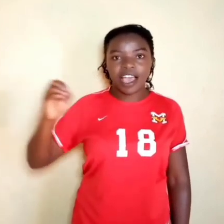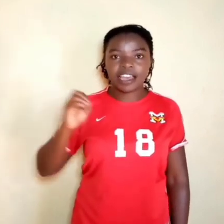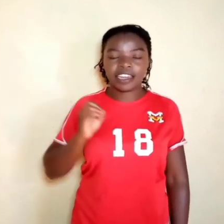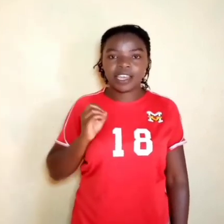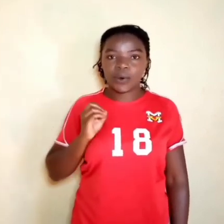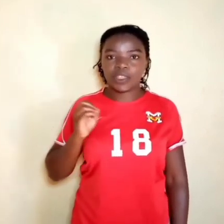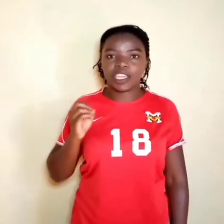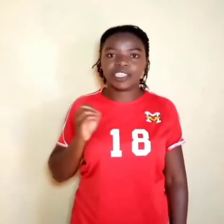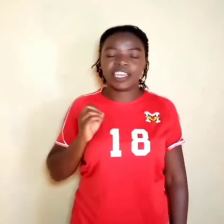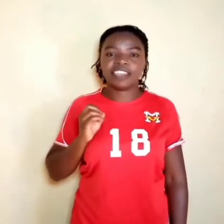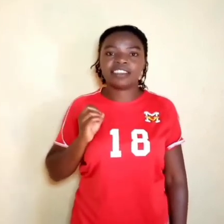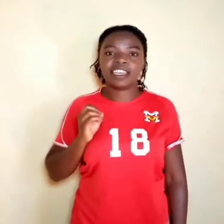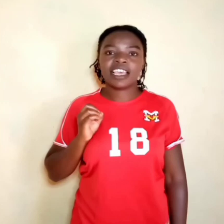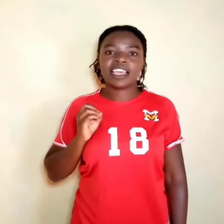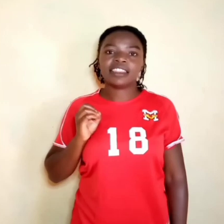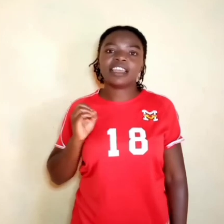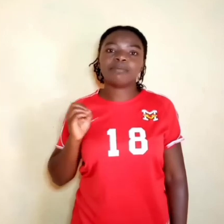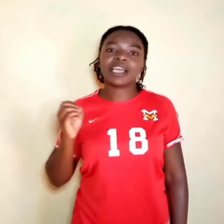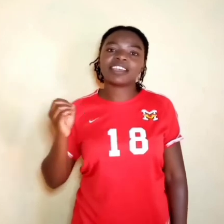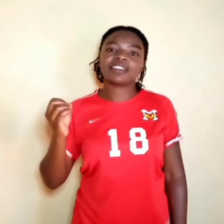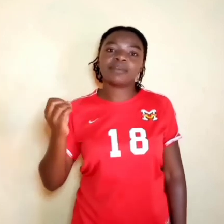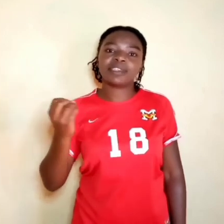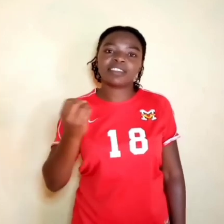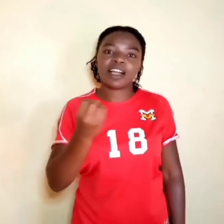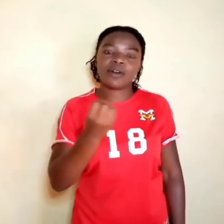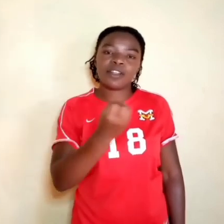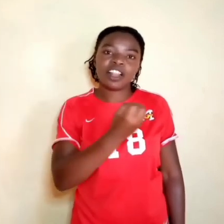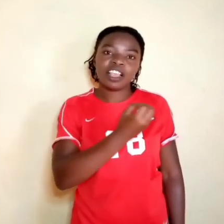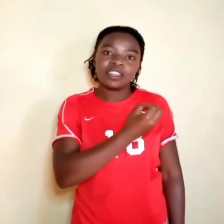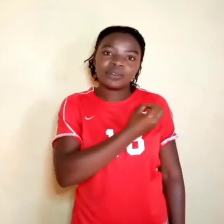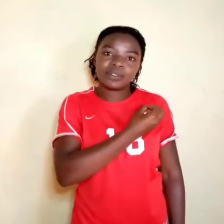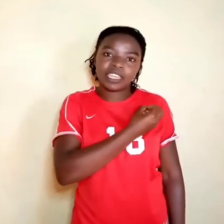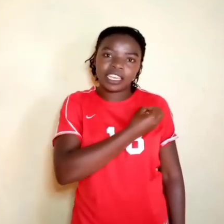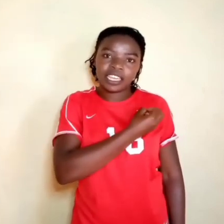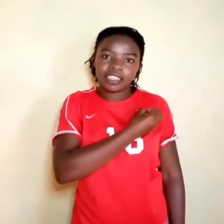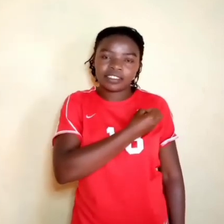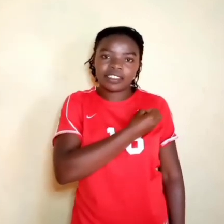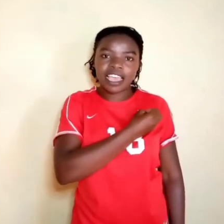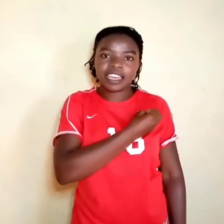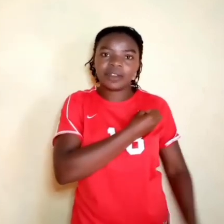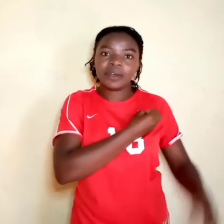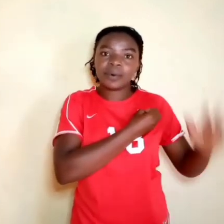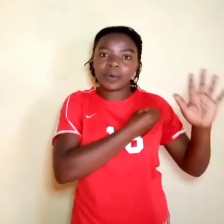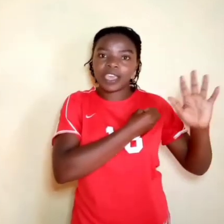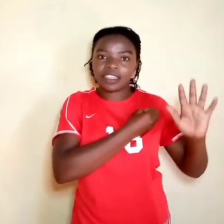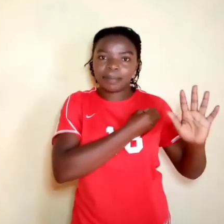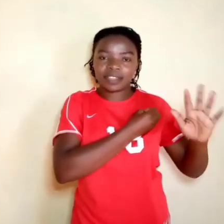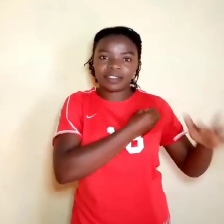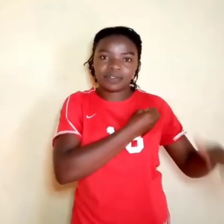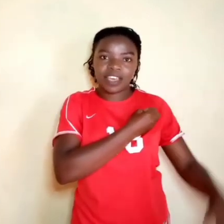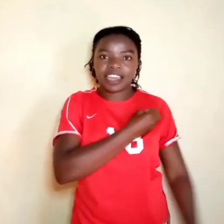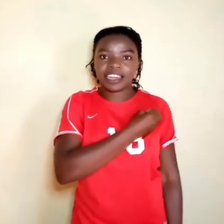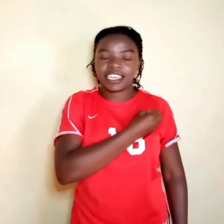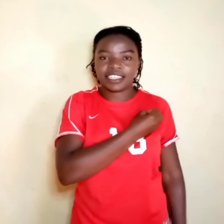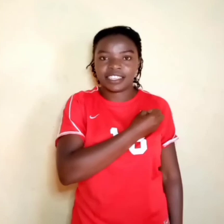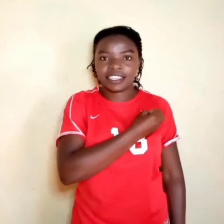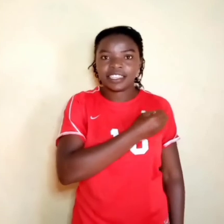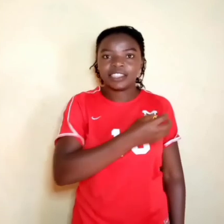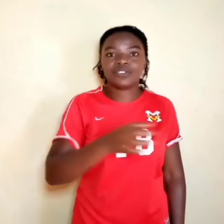hand on the chest. Then make a semicircle to the side where the passive hand is.